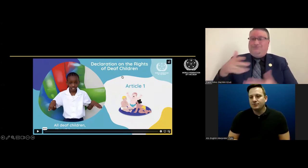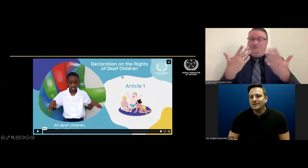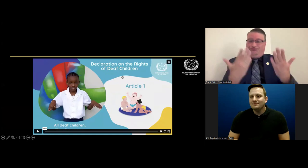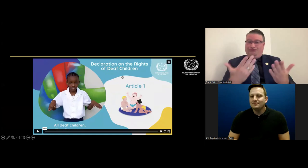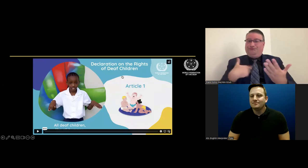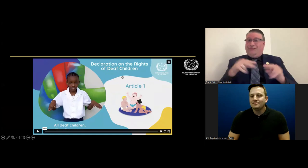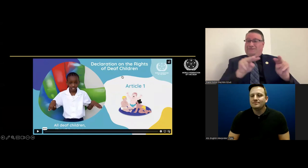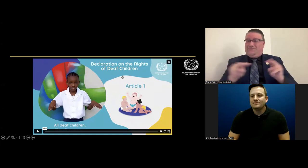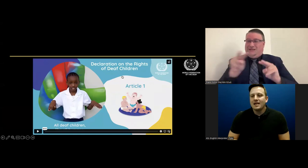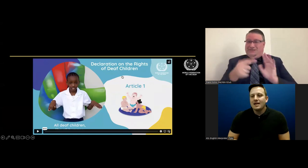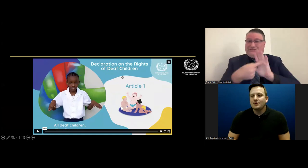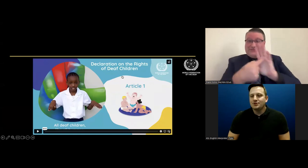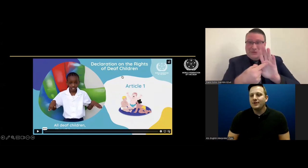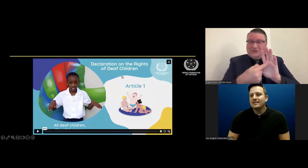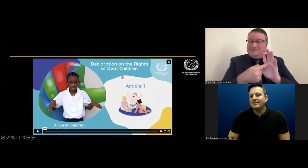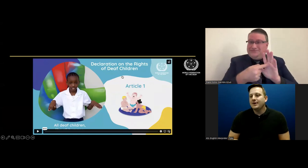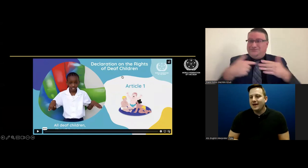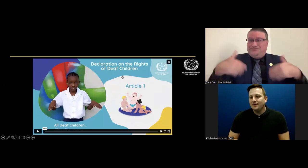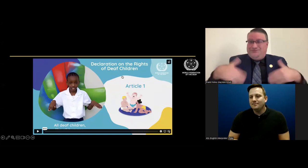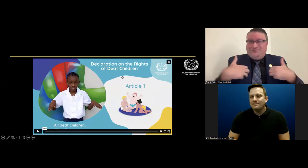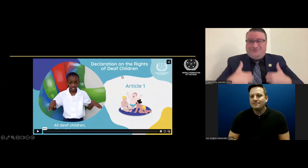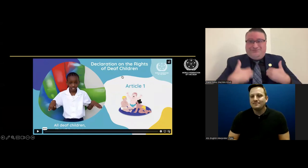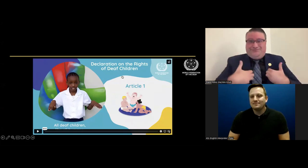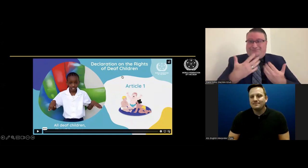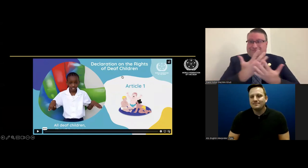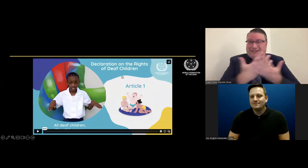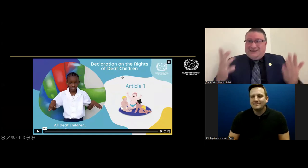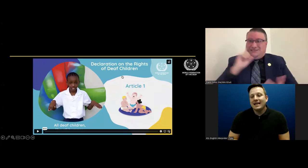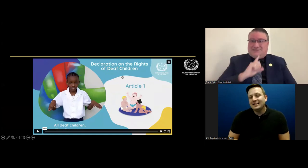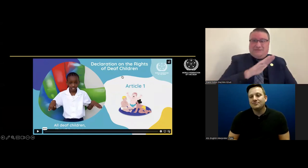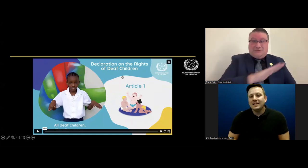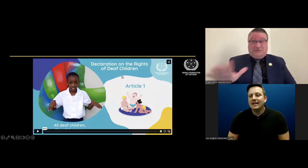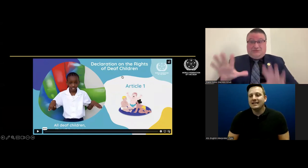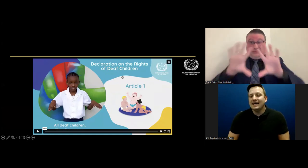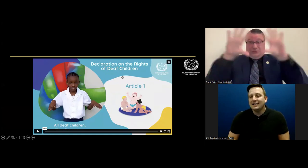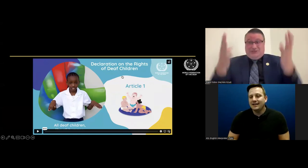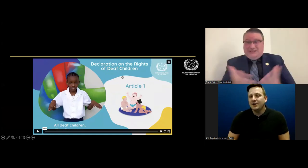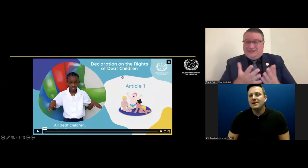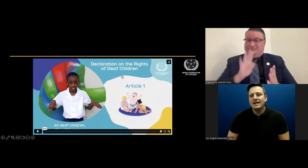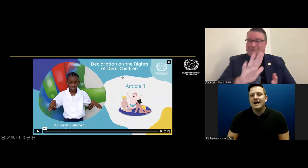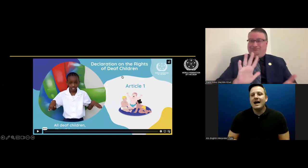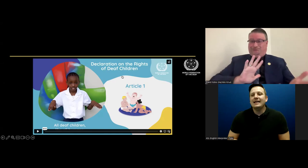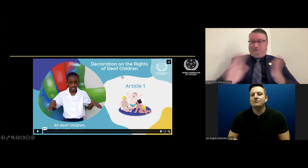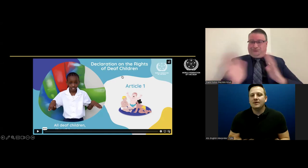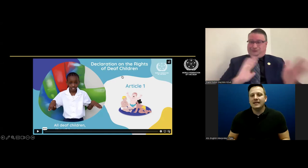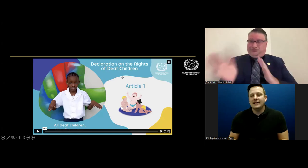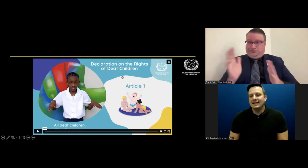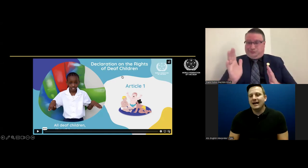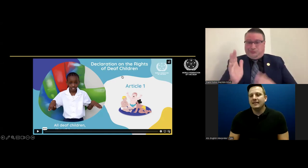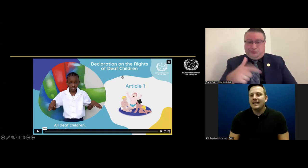children. So I'll show you this video now. It is really an exciting video. It really lays